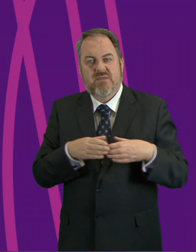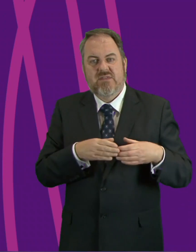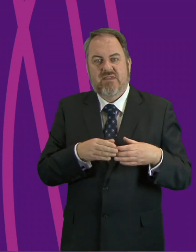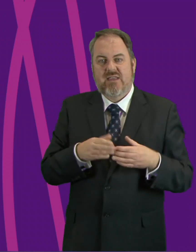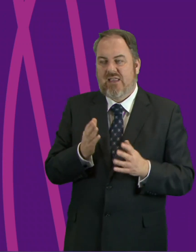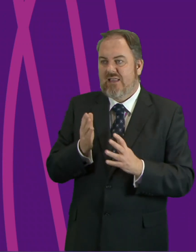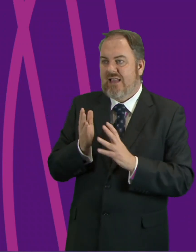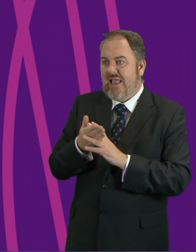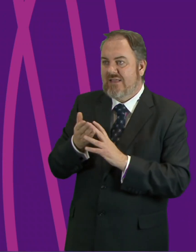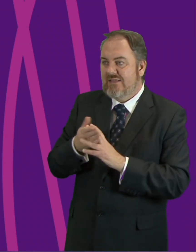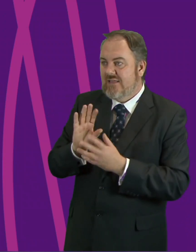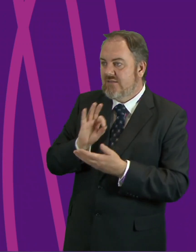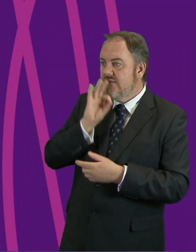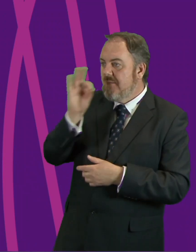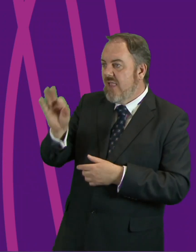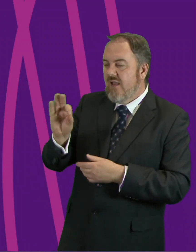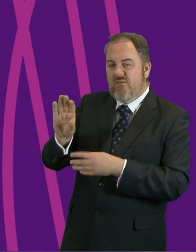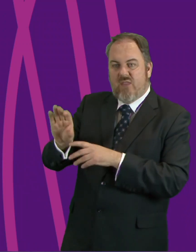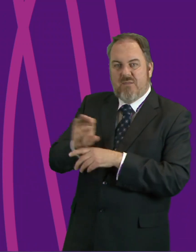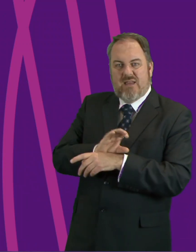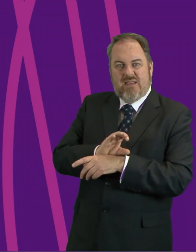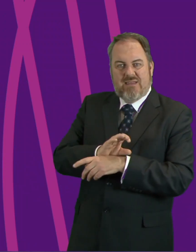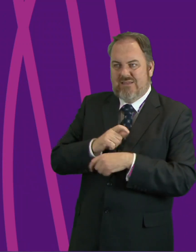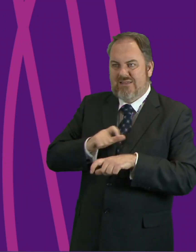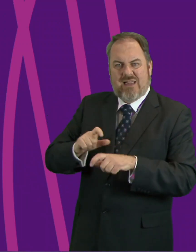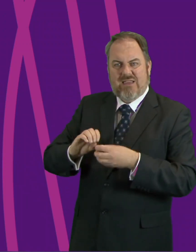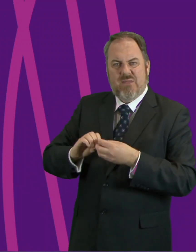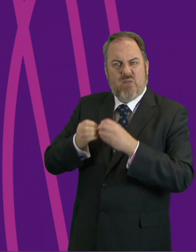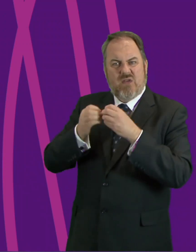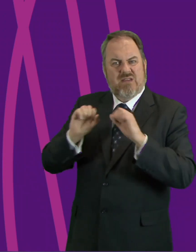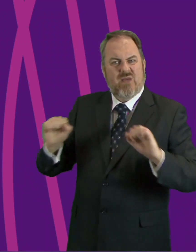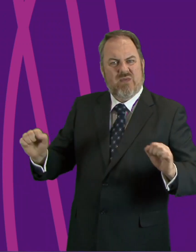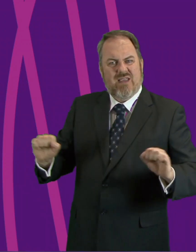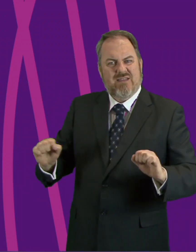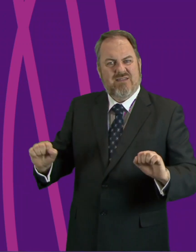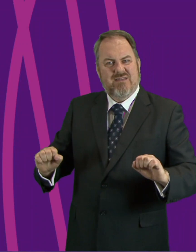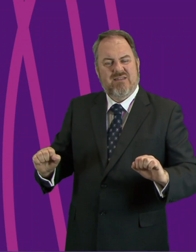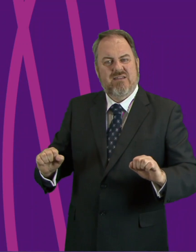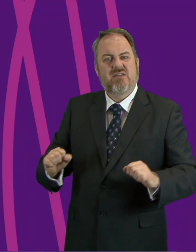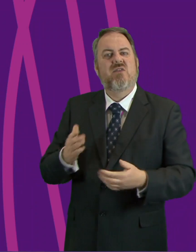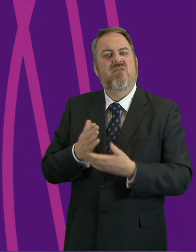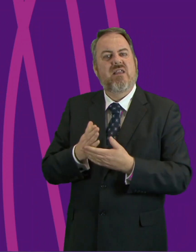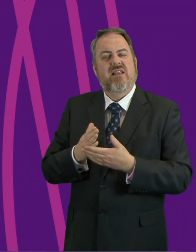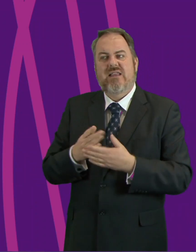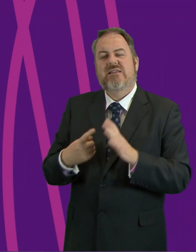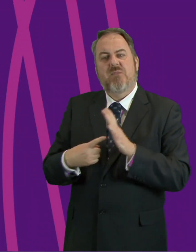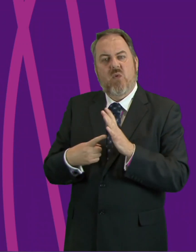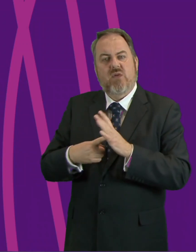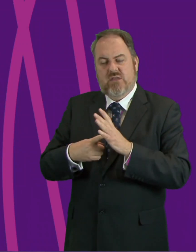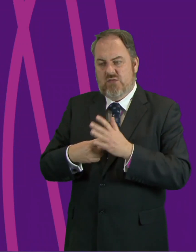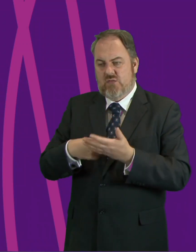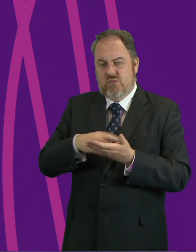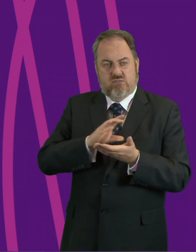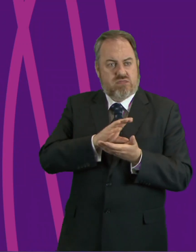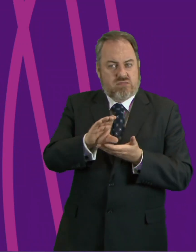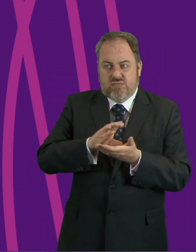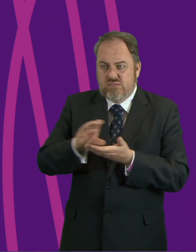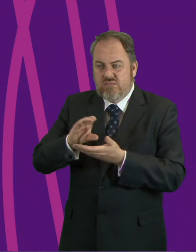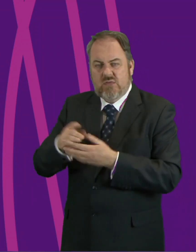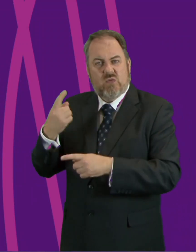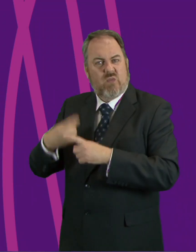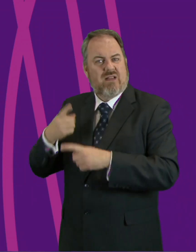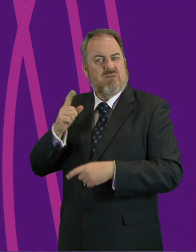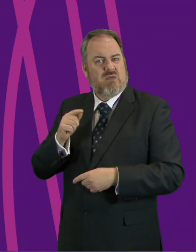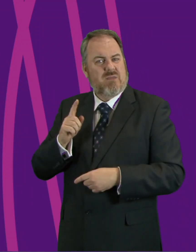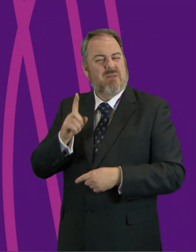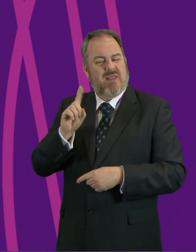being worked on. I appreciate the reasoning behind quickly distributing the funds, but can I have assurances that the next